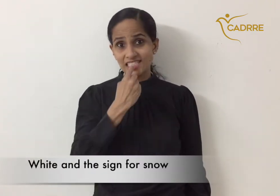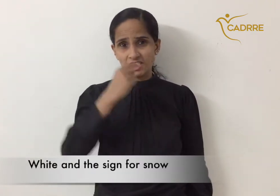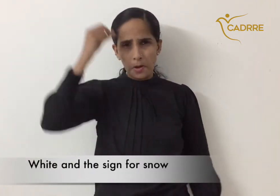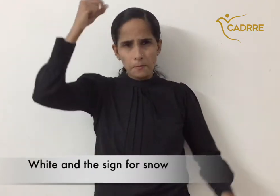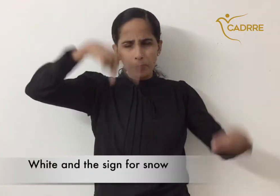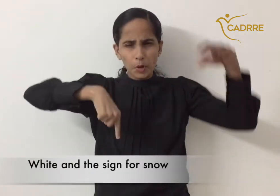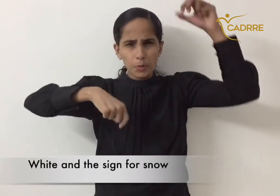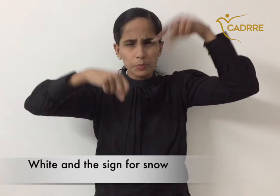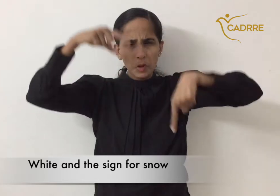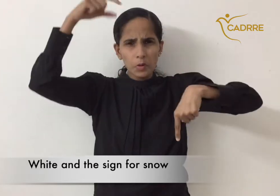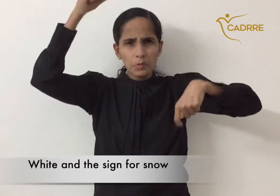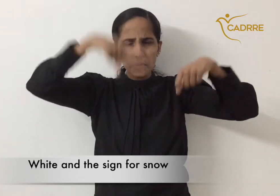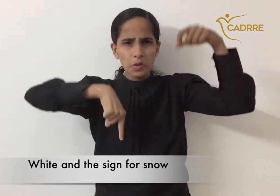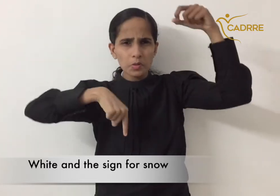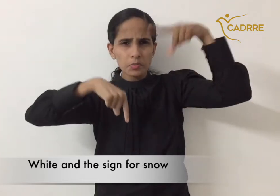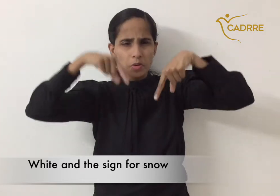White and the sign for snow.